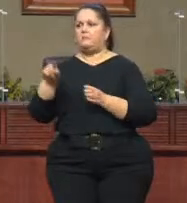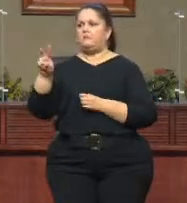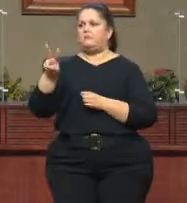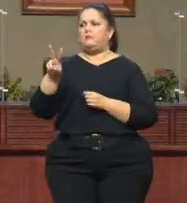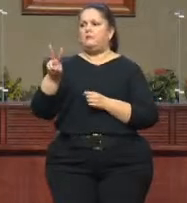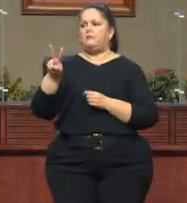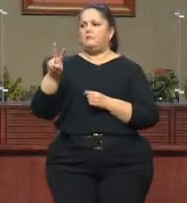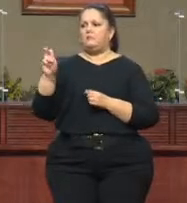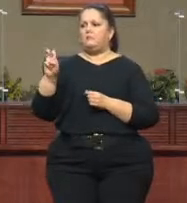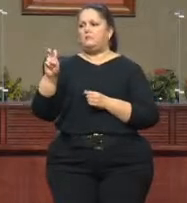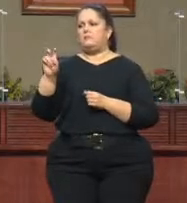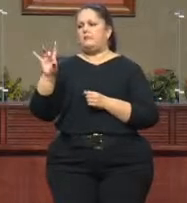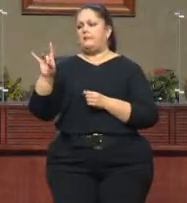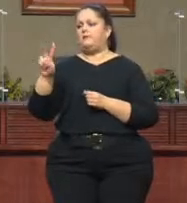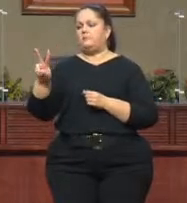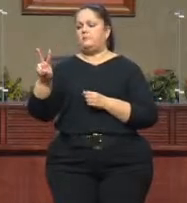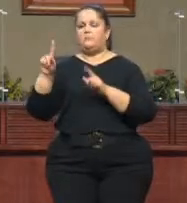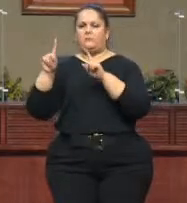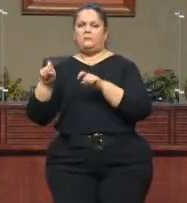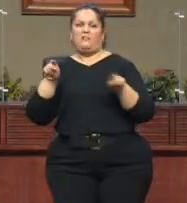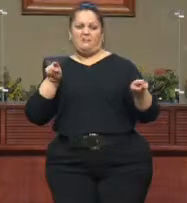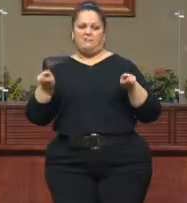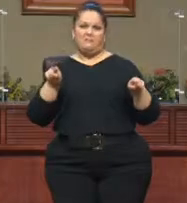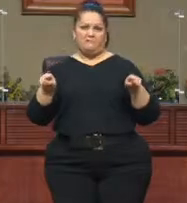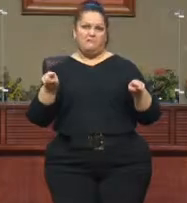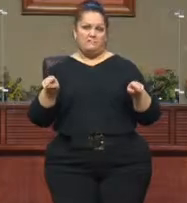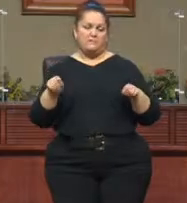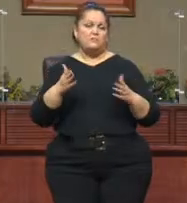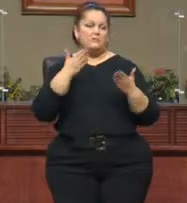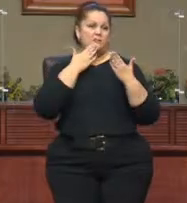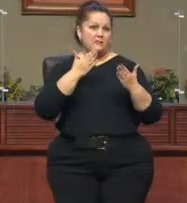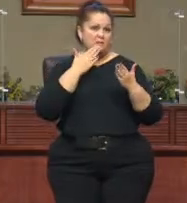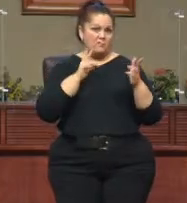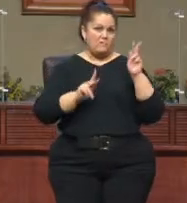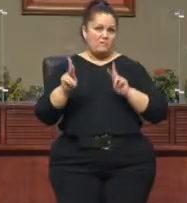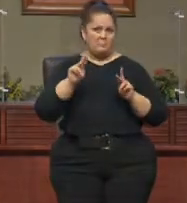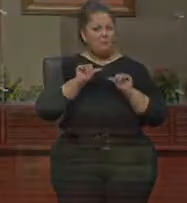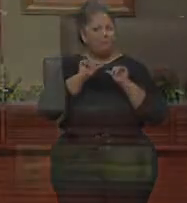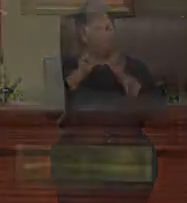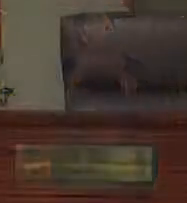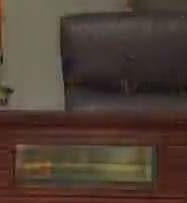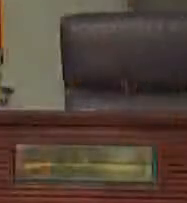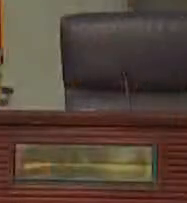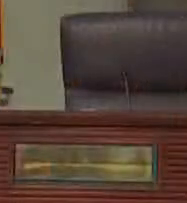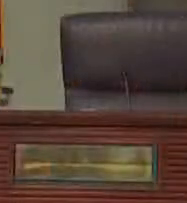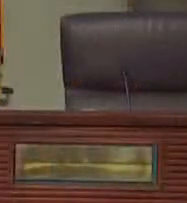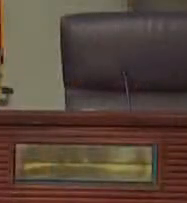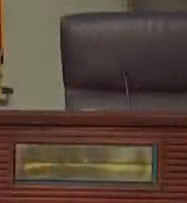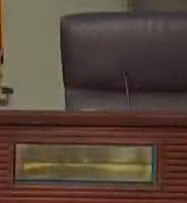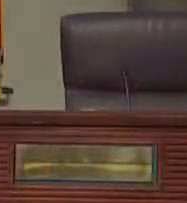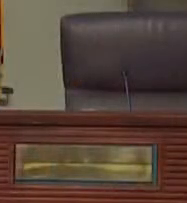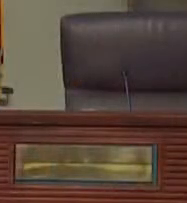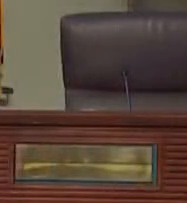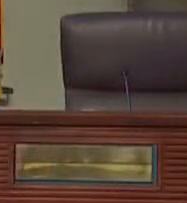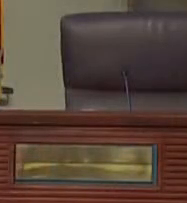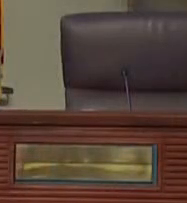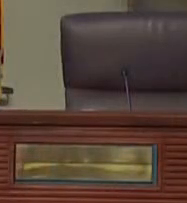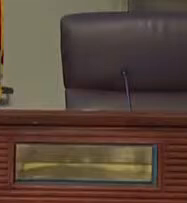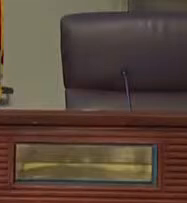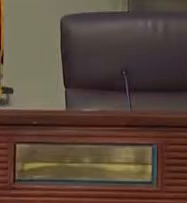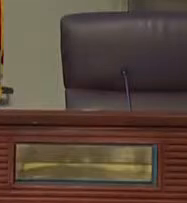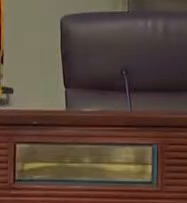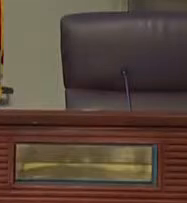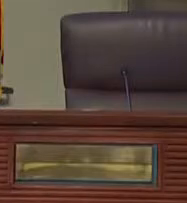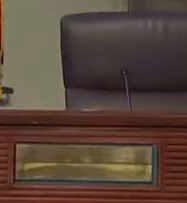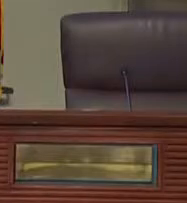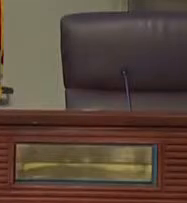1,282 tests. So thank you to our dedicated workers who have been providing that service through